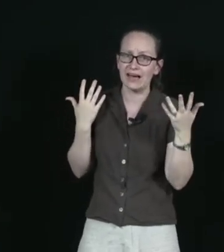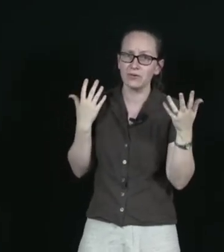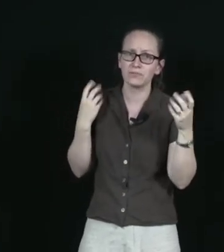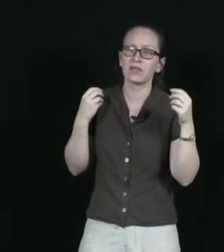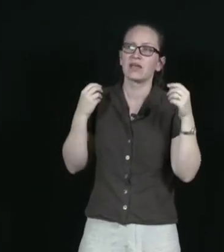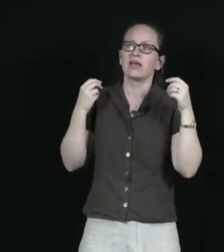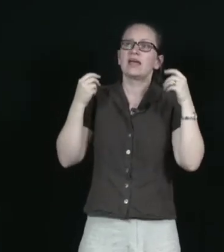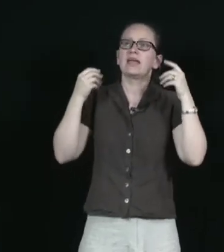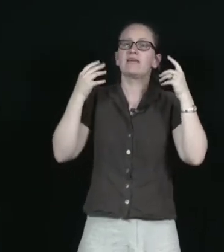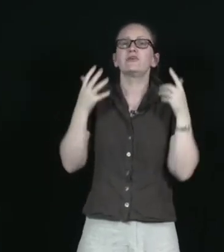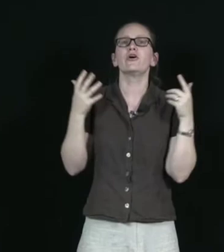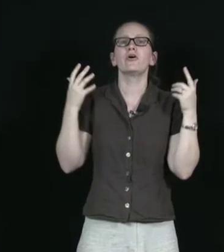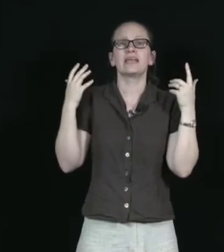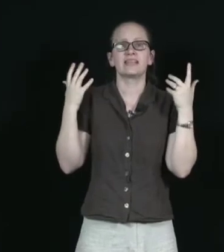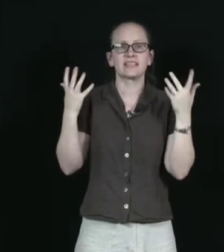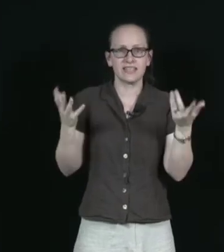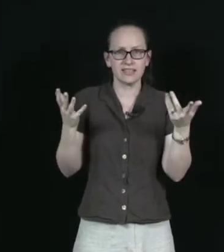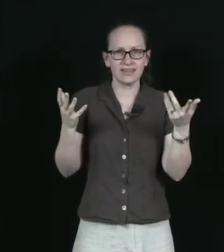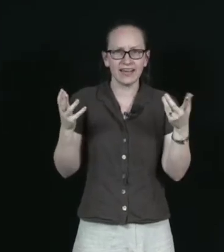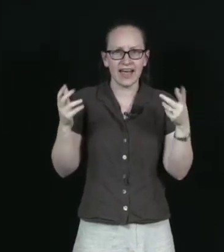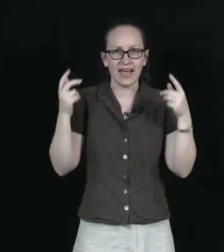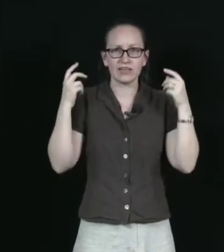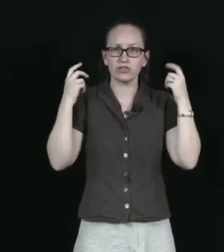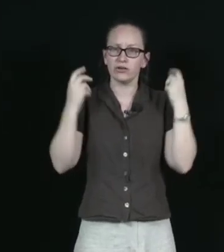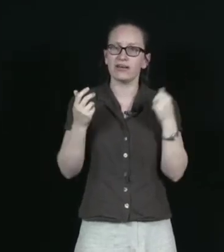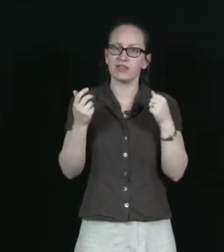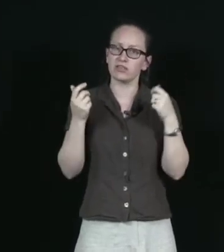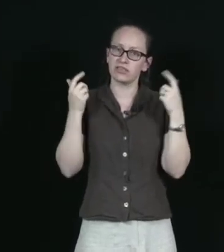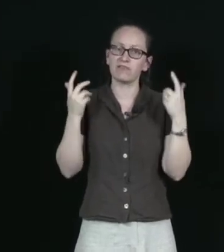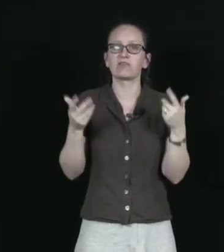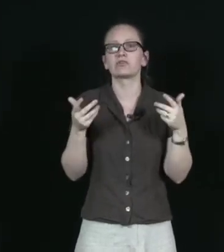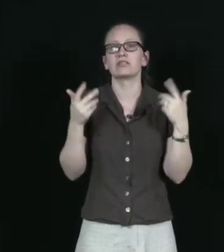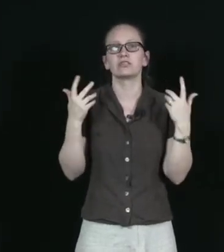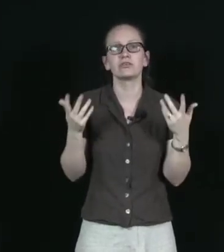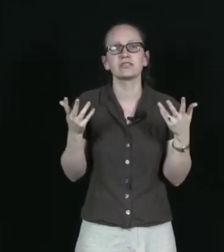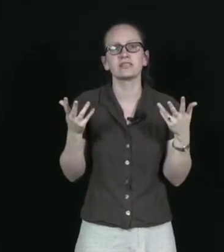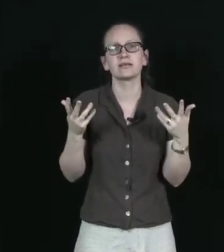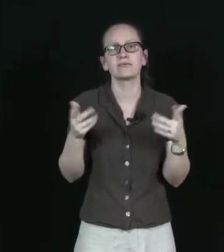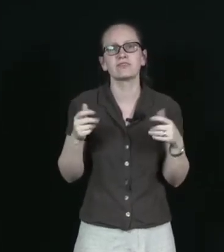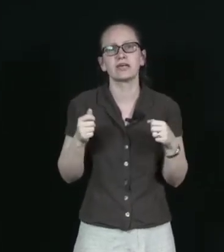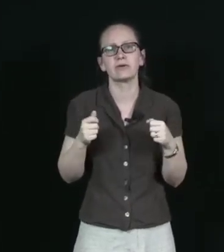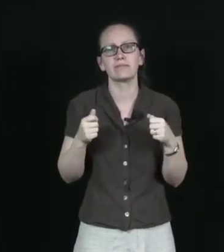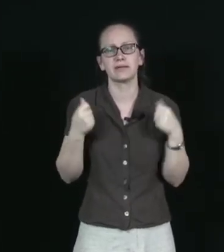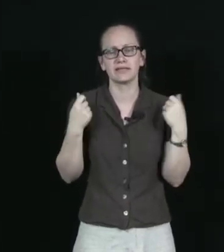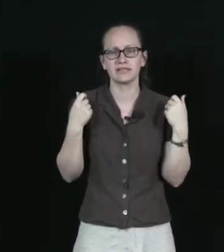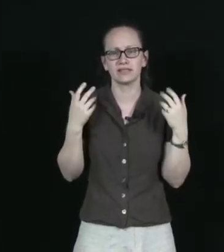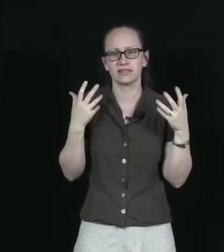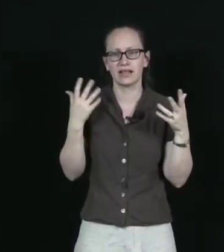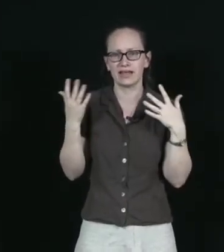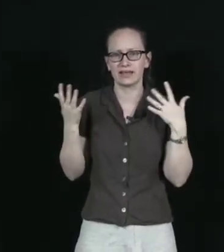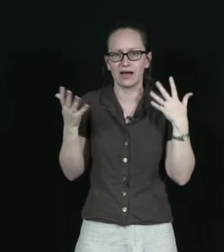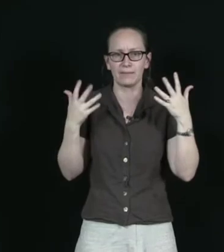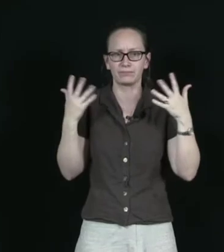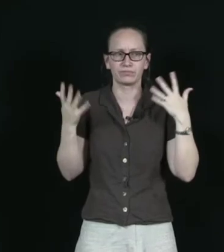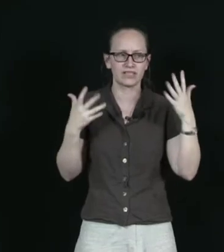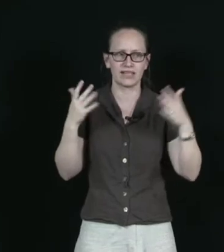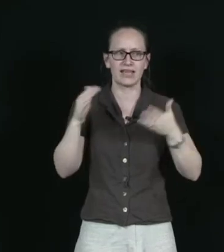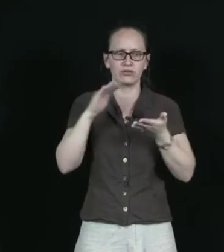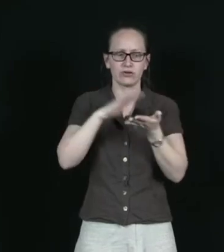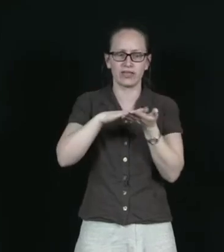now. If you're in Sydney and you're having difficulty sourcing some of the equipment, like say you don't